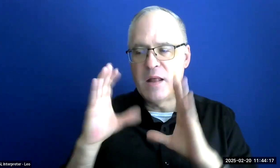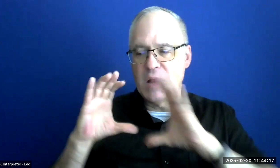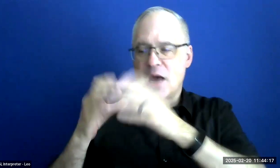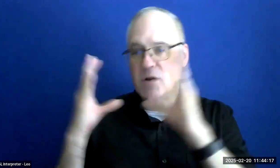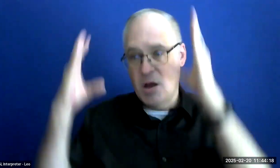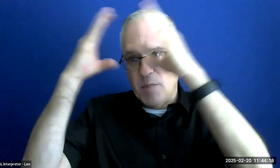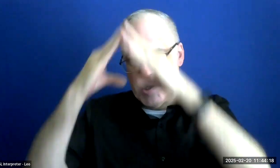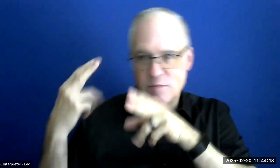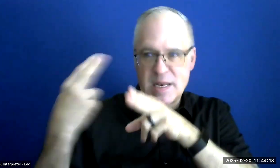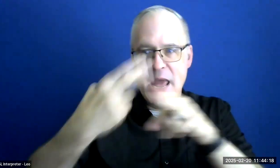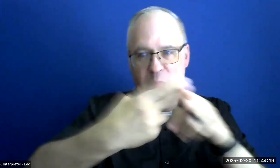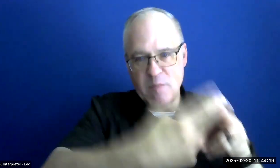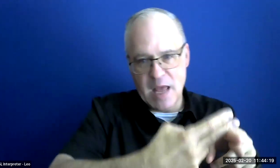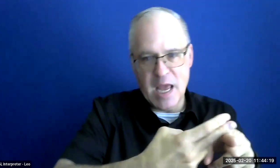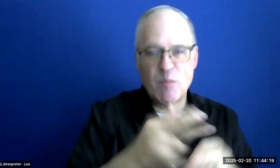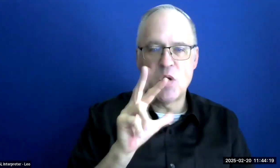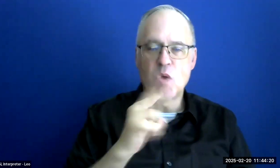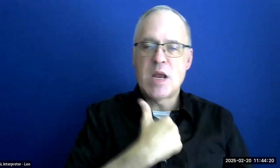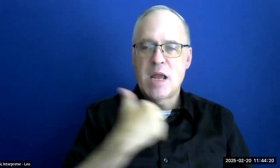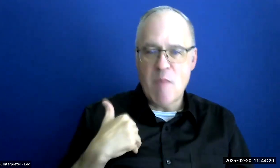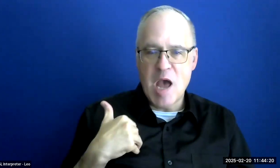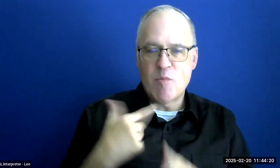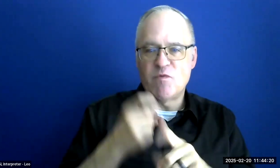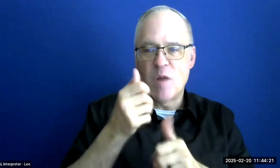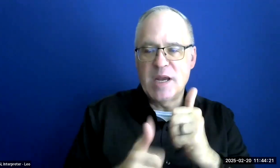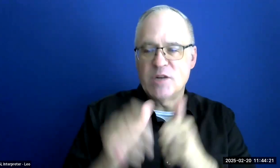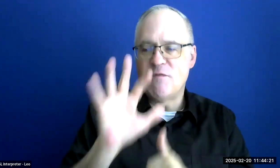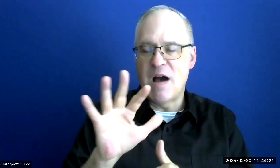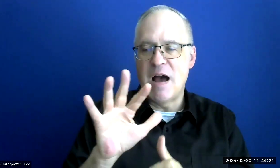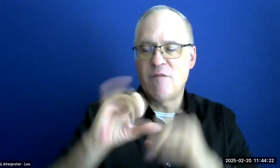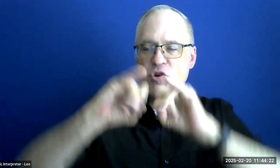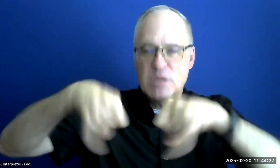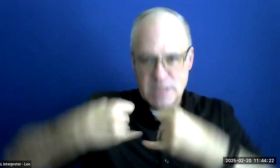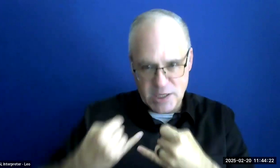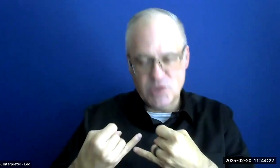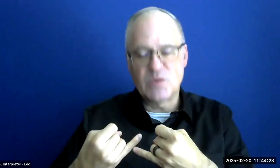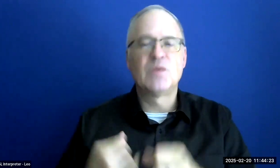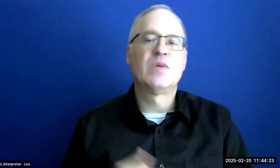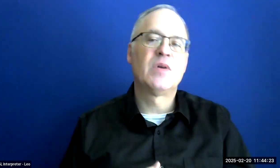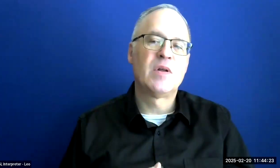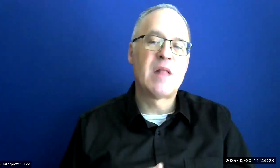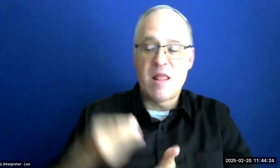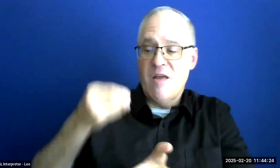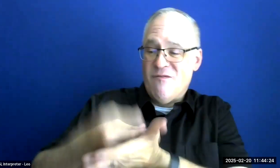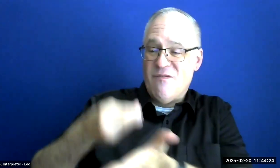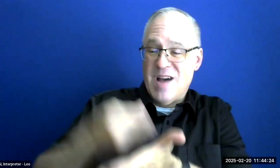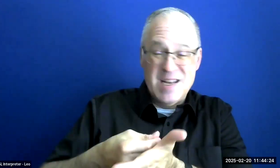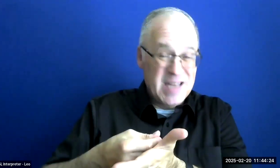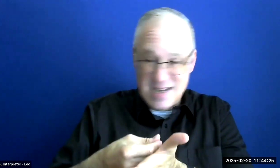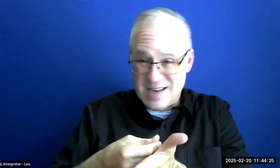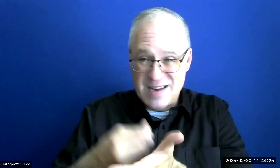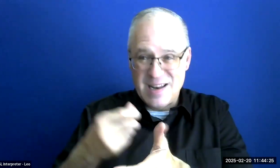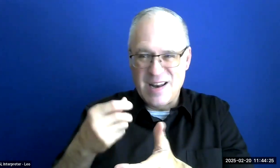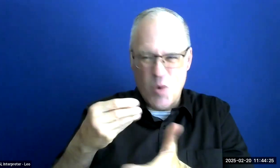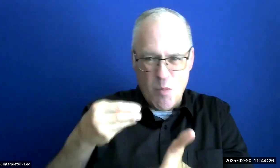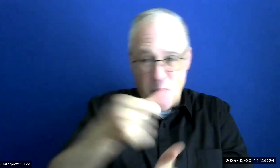minimum of 3 members from each of the 5 jurisdictions. Funding for this committee's meetings and related costs will come from the